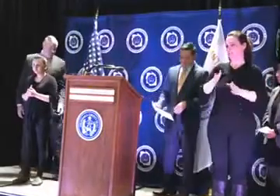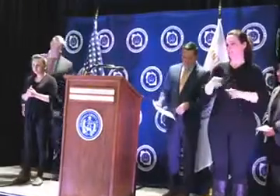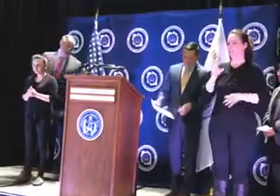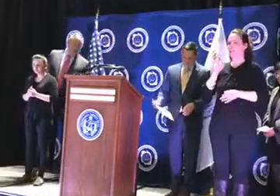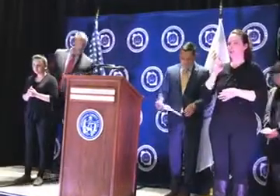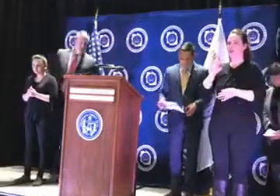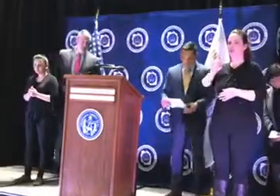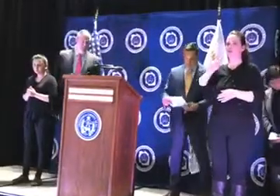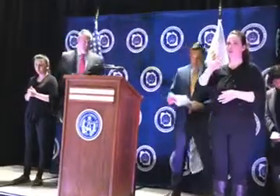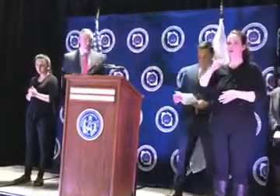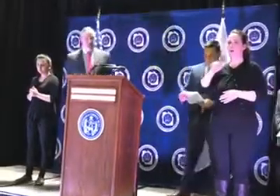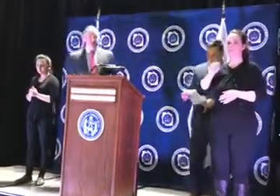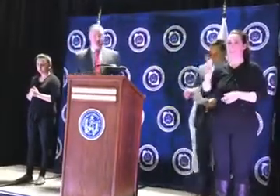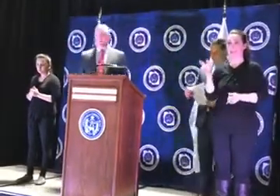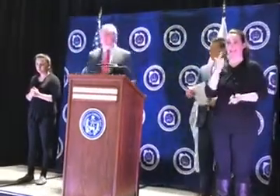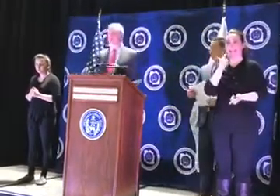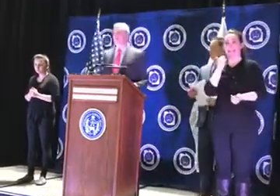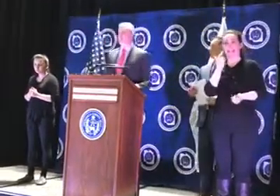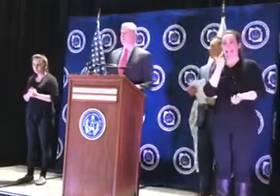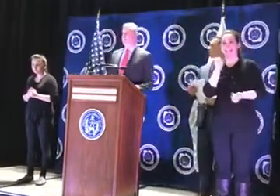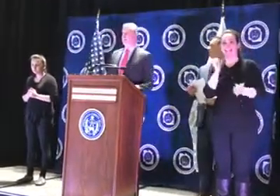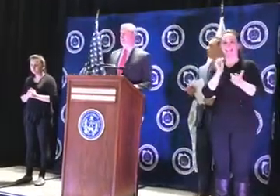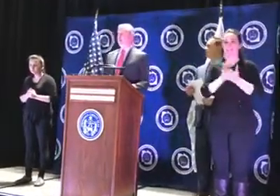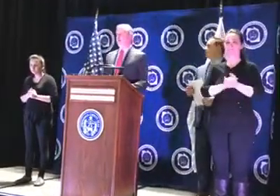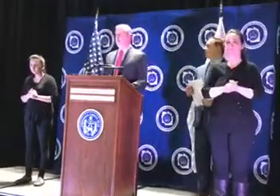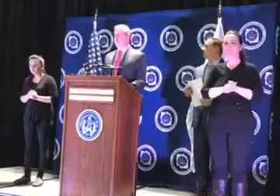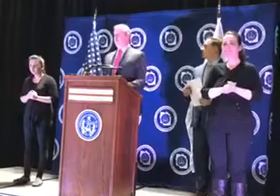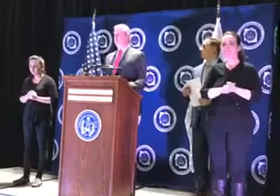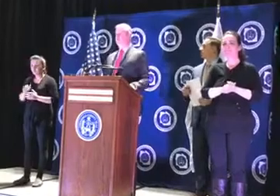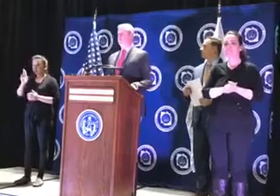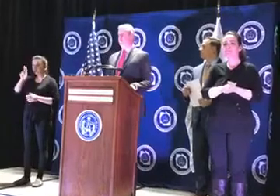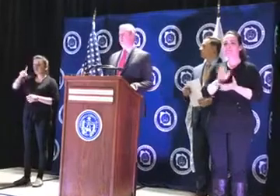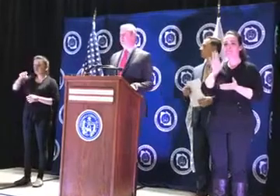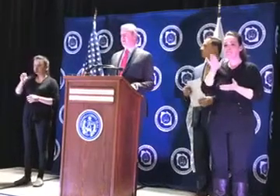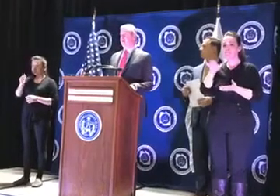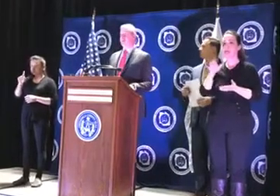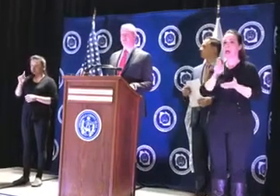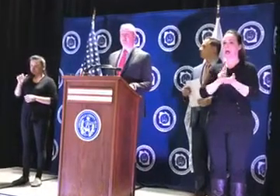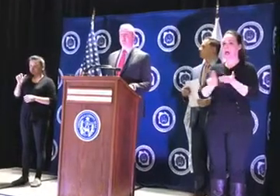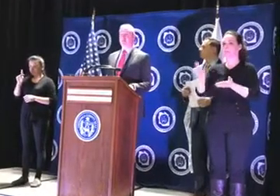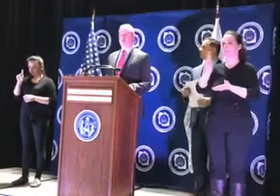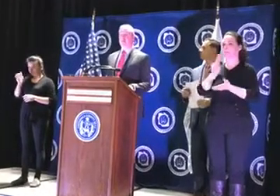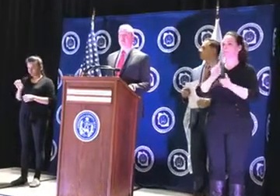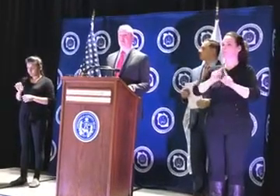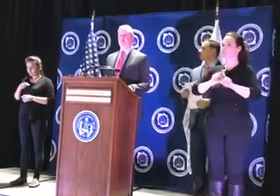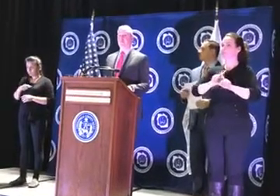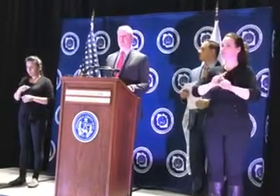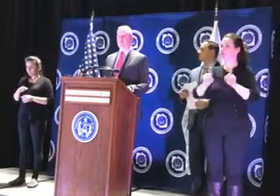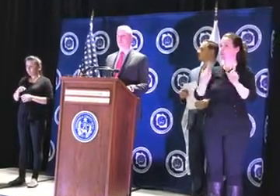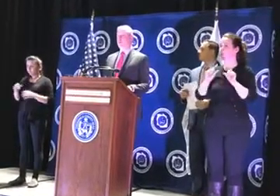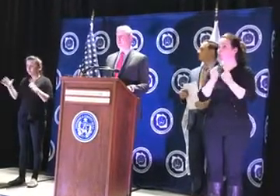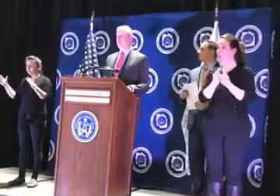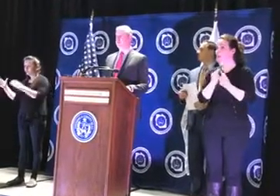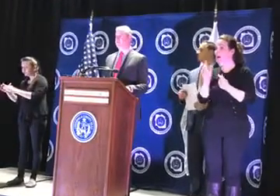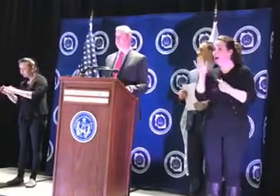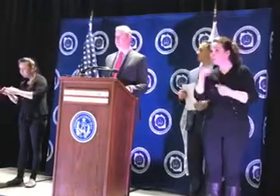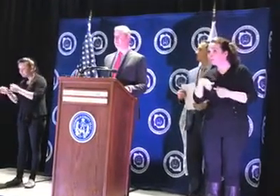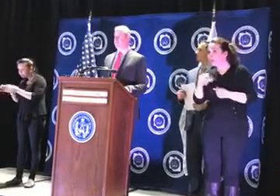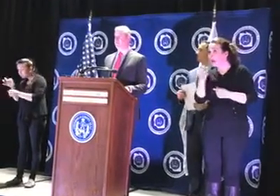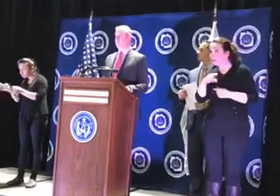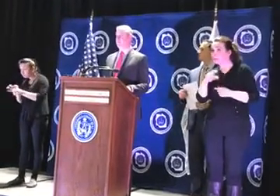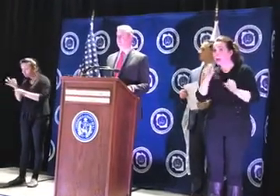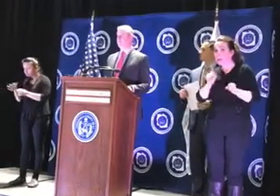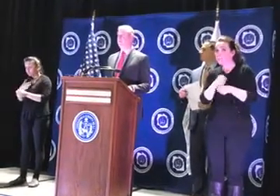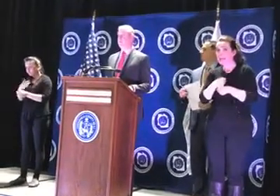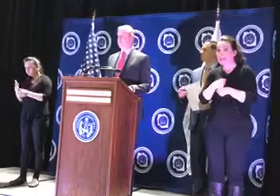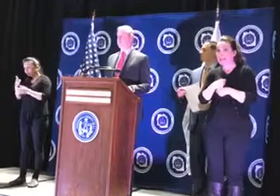Yeah, come on. So Upstate is getting a lot of different groups that are reaching out to see if they can help us with our PPE needs, and some of